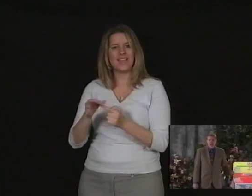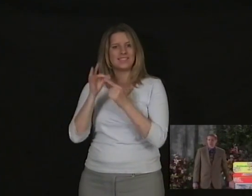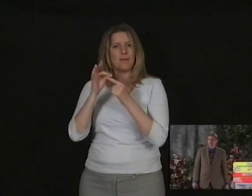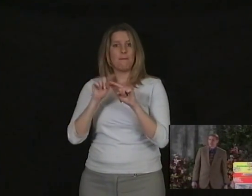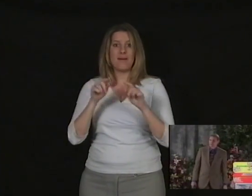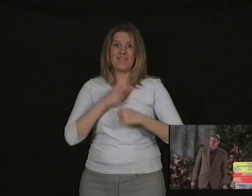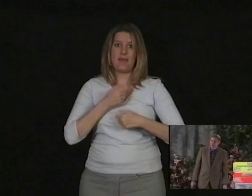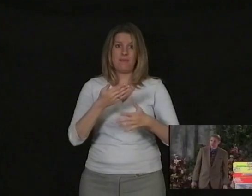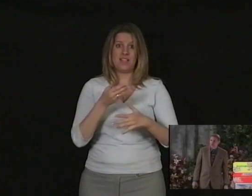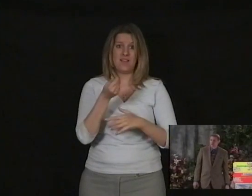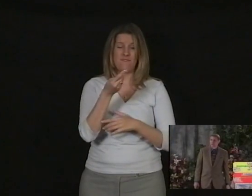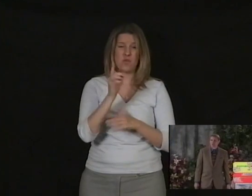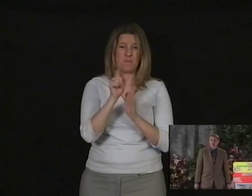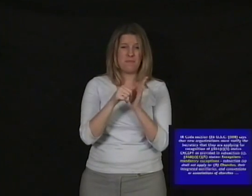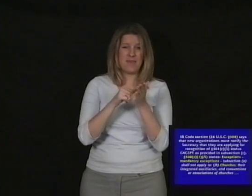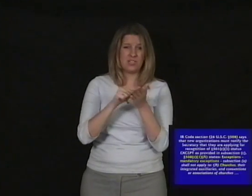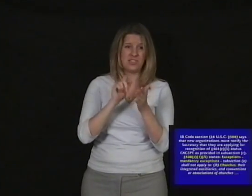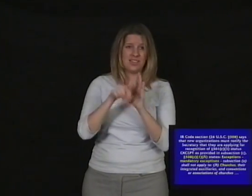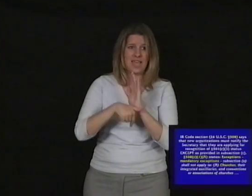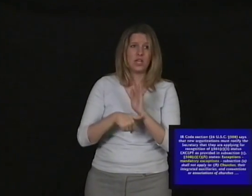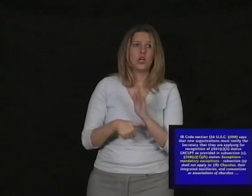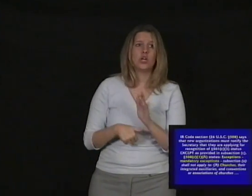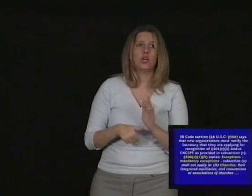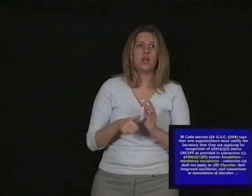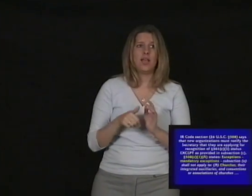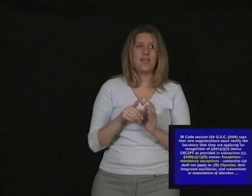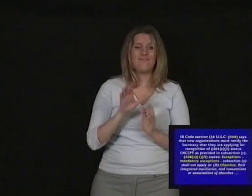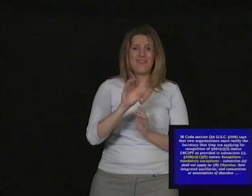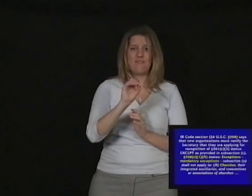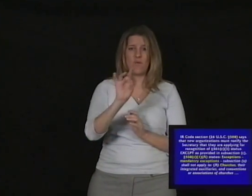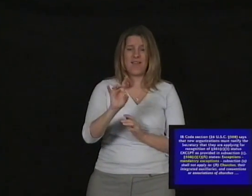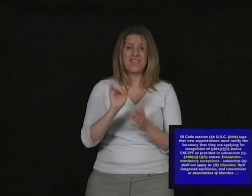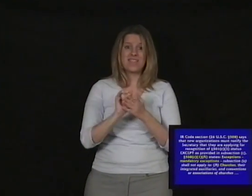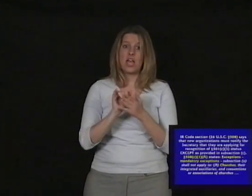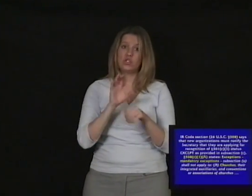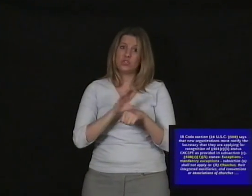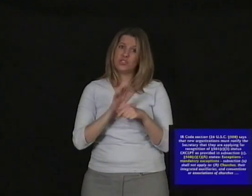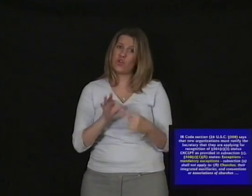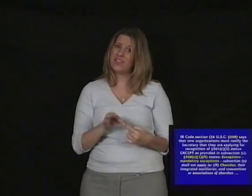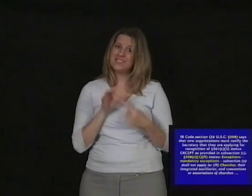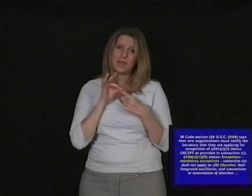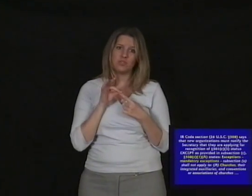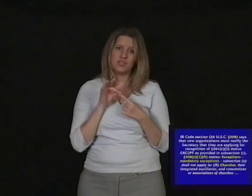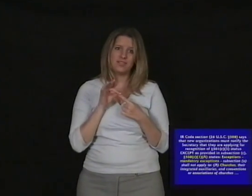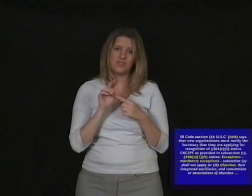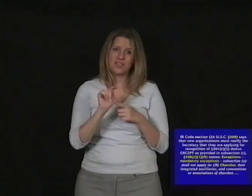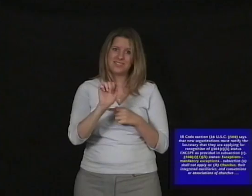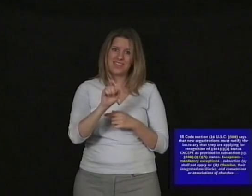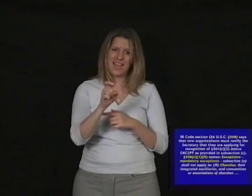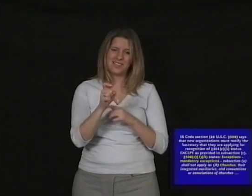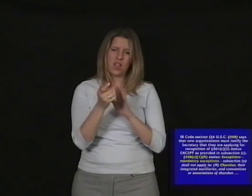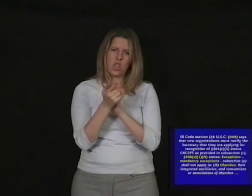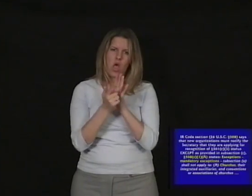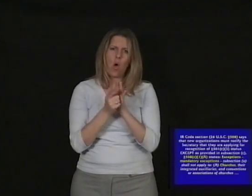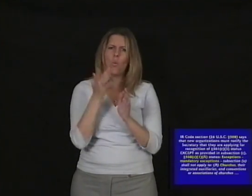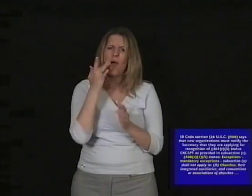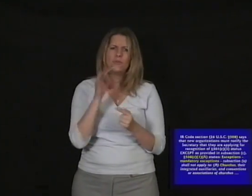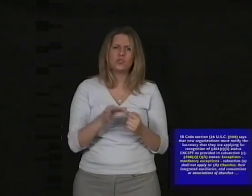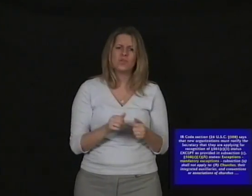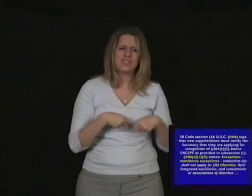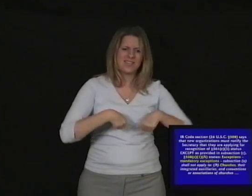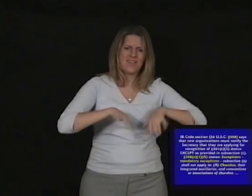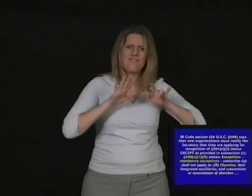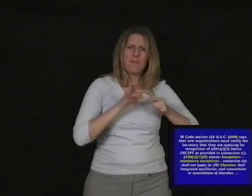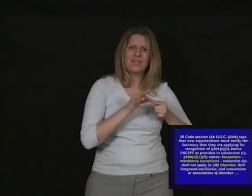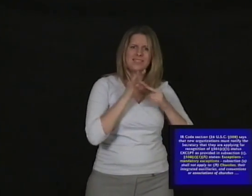they admitted a couple pages later in Internal Revenue Code 508 that churches are an exception. Why would you give up an exception status to